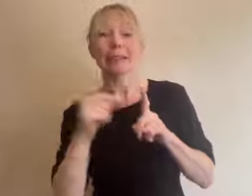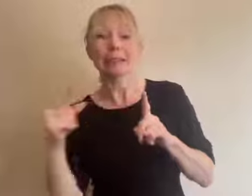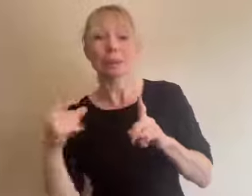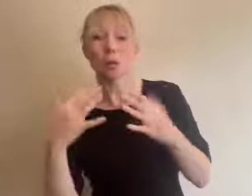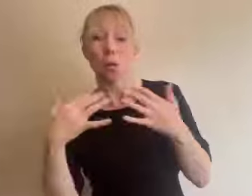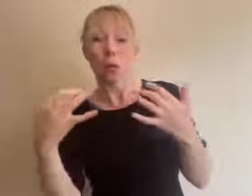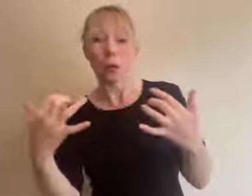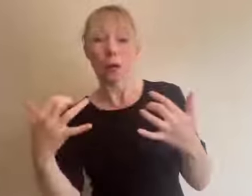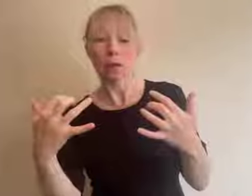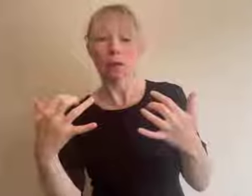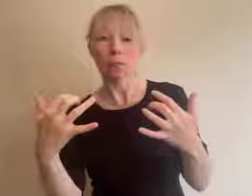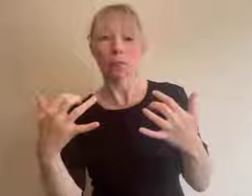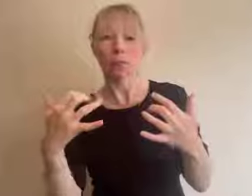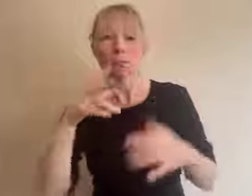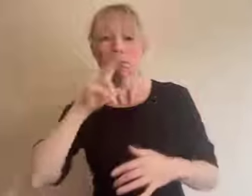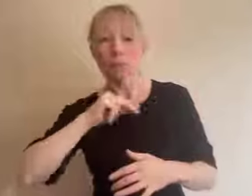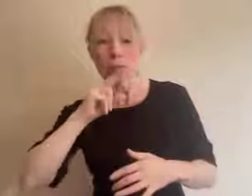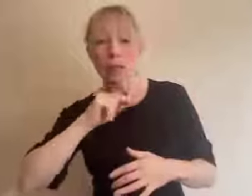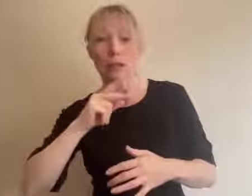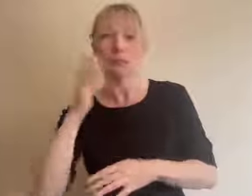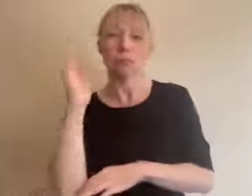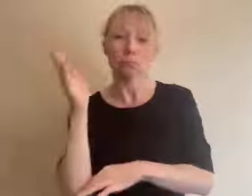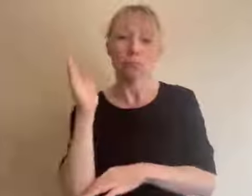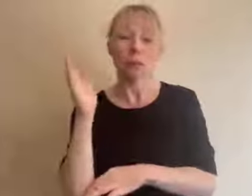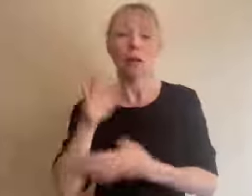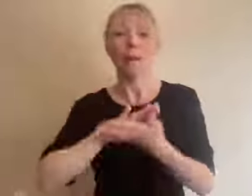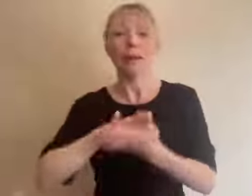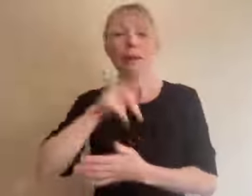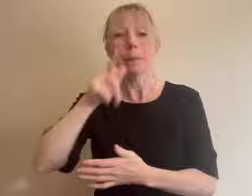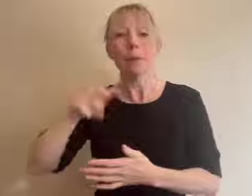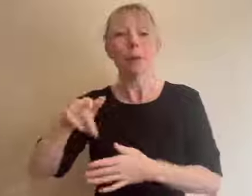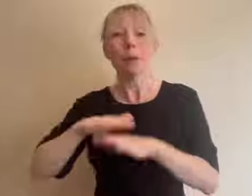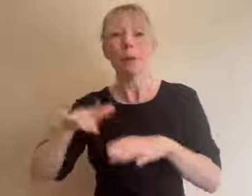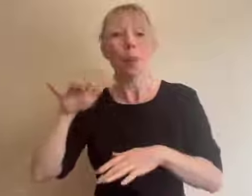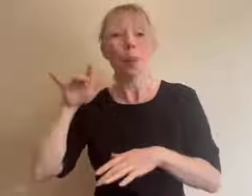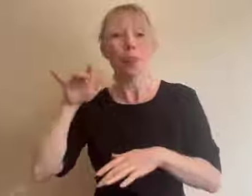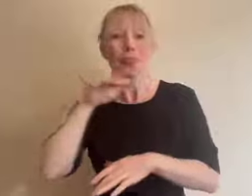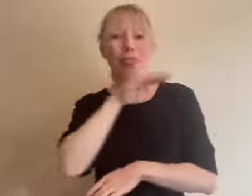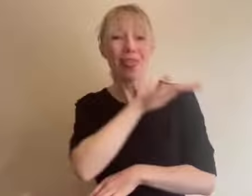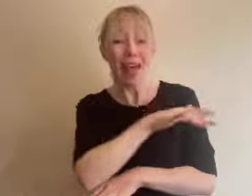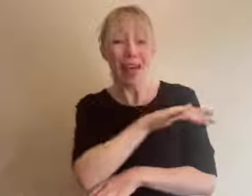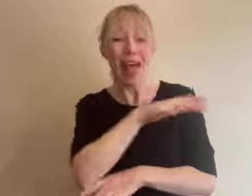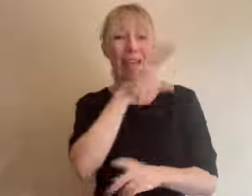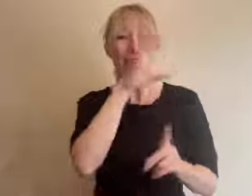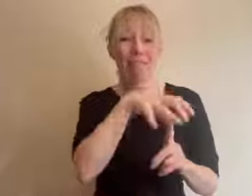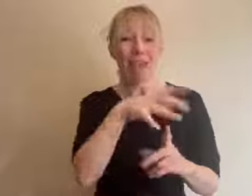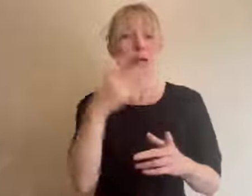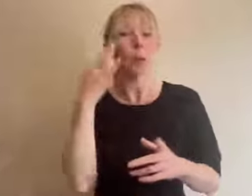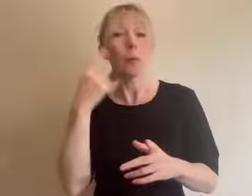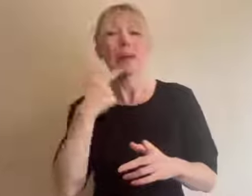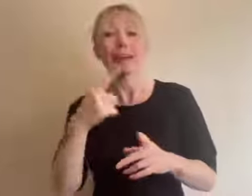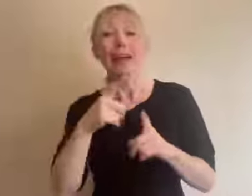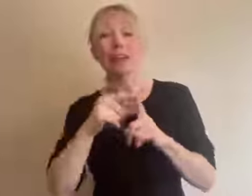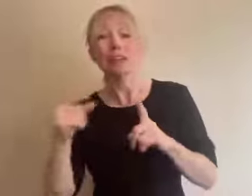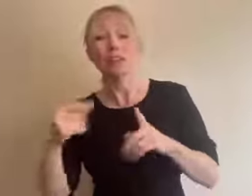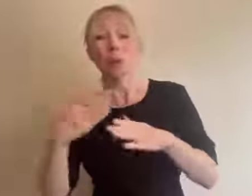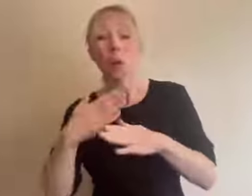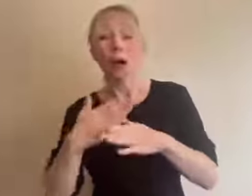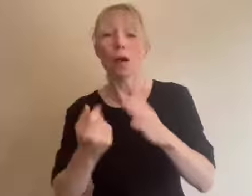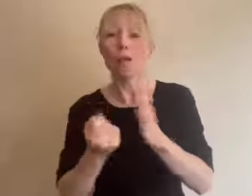speakers, we mean people who are not present in the venue, and when we talk about the digital work or event, we mean the experience of the event as